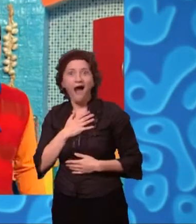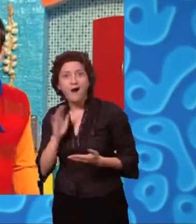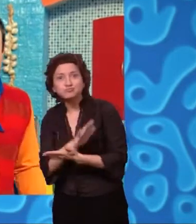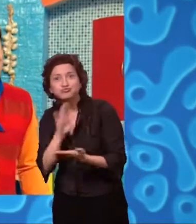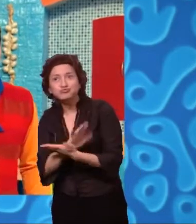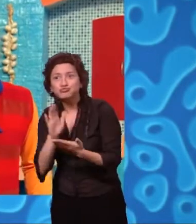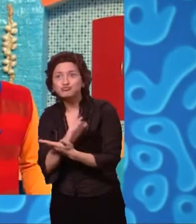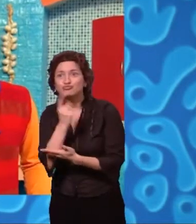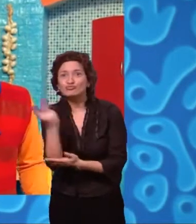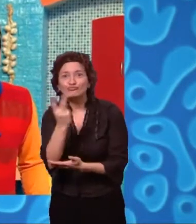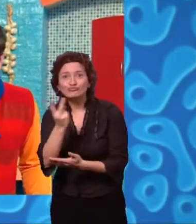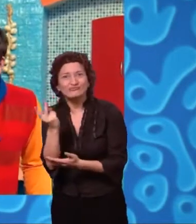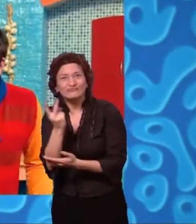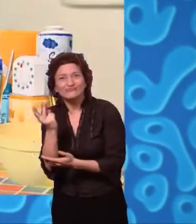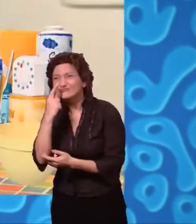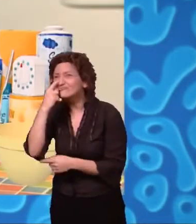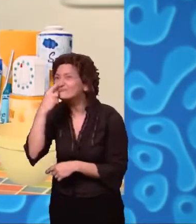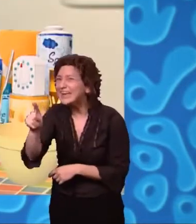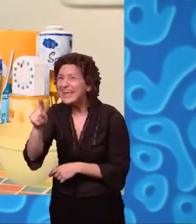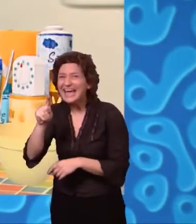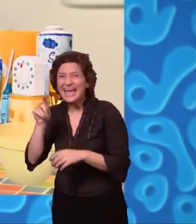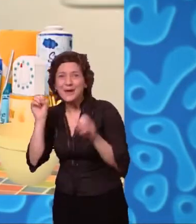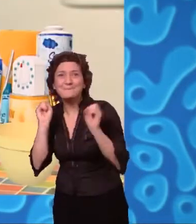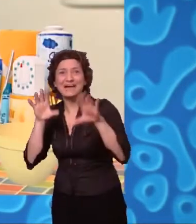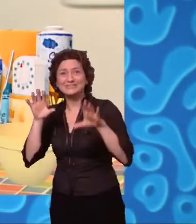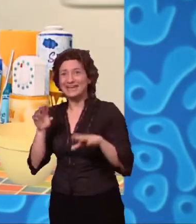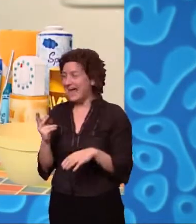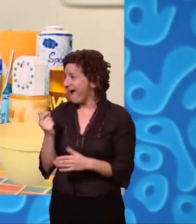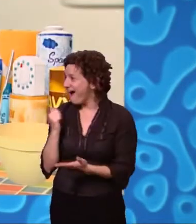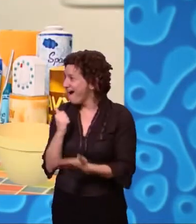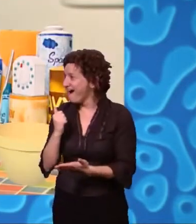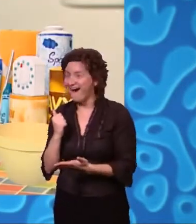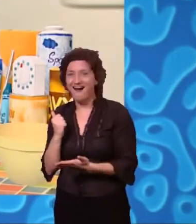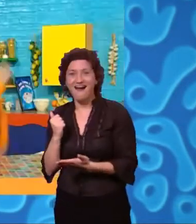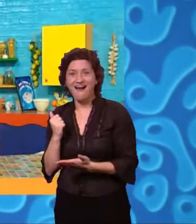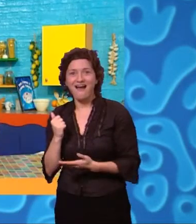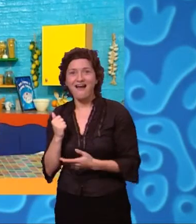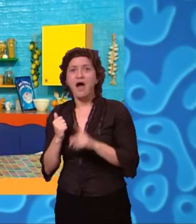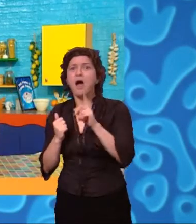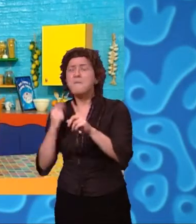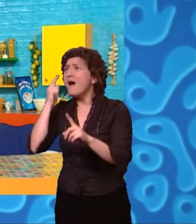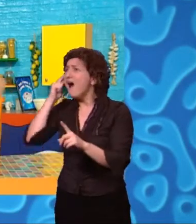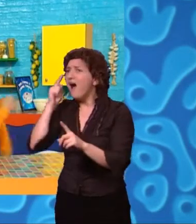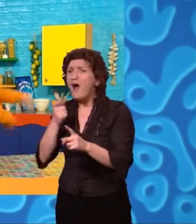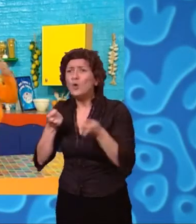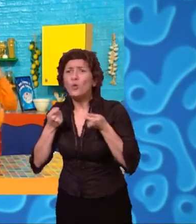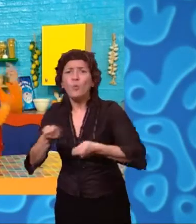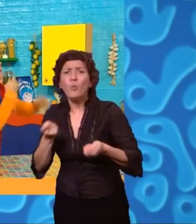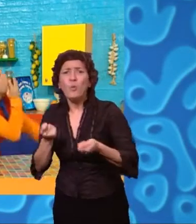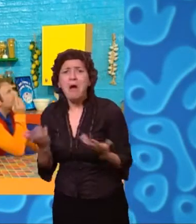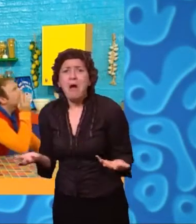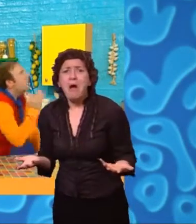Moll. You're amazing. But we still don't know what to cook for them.